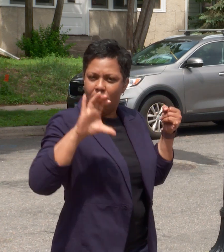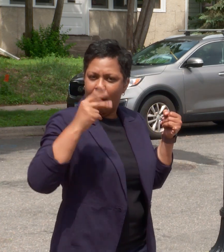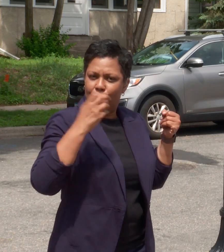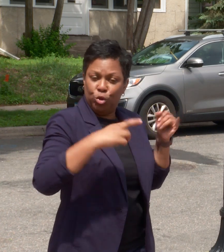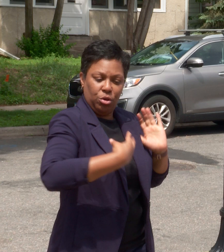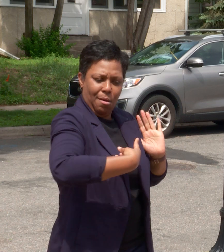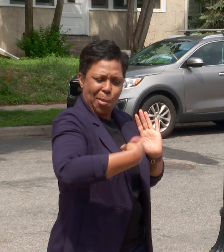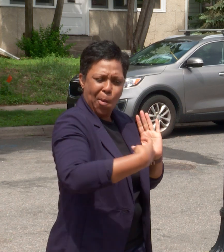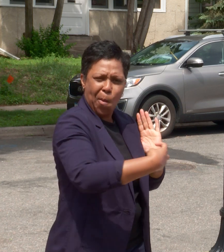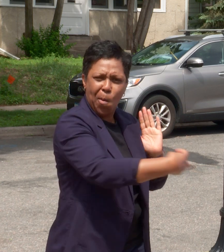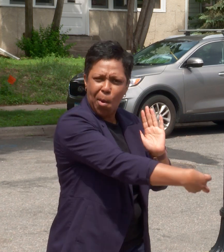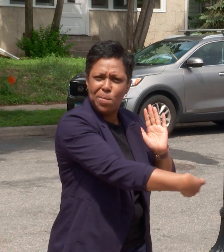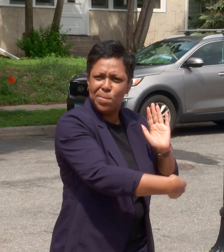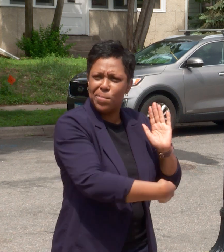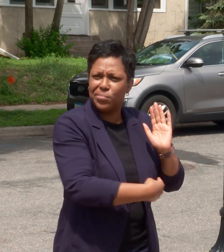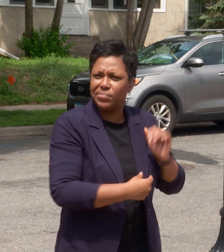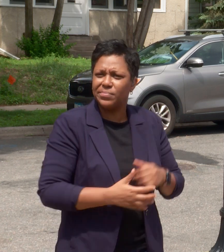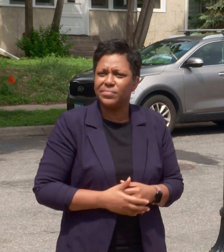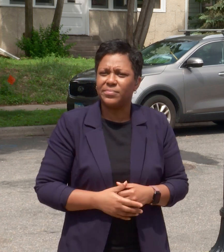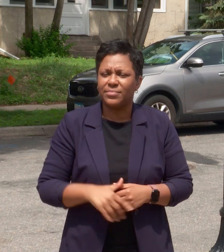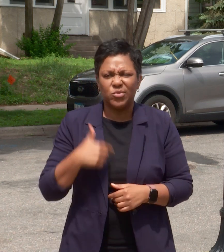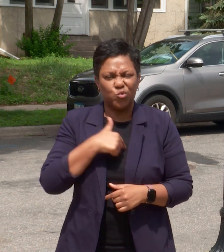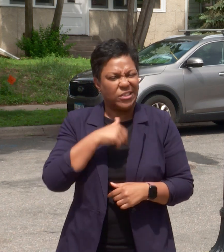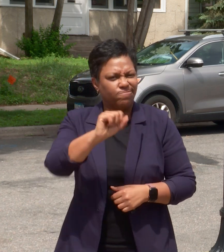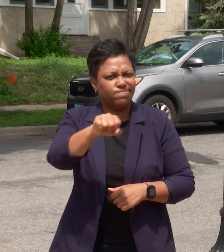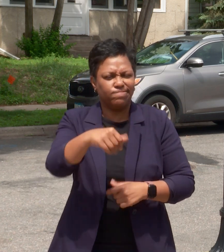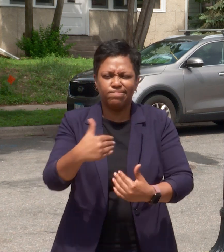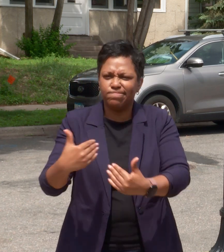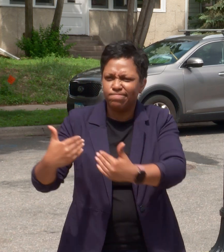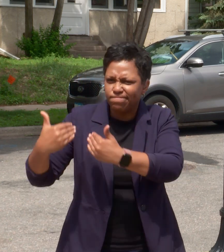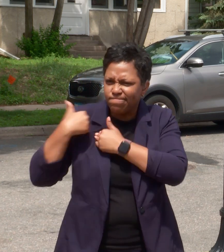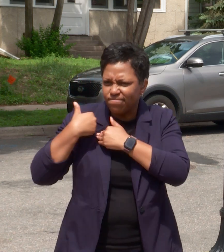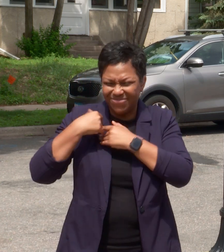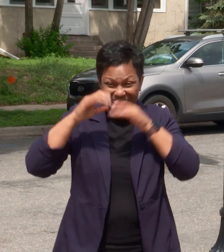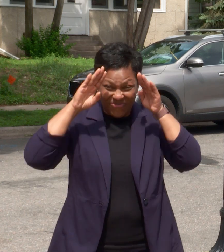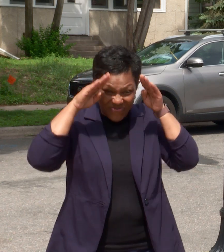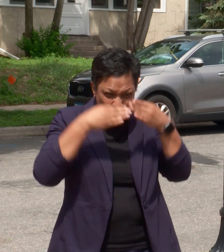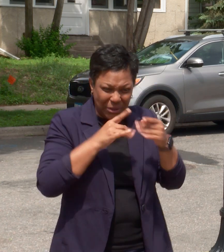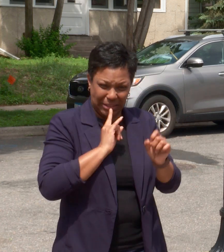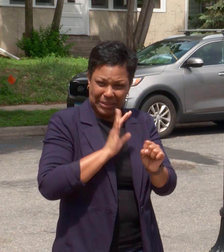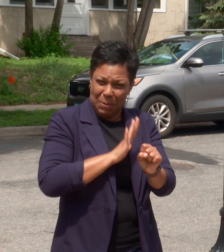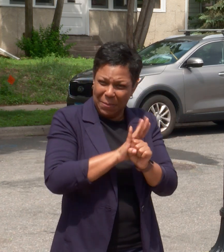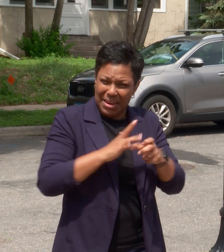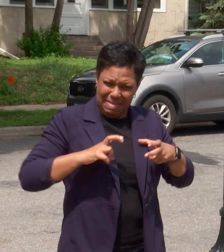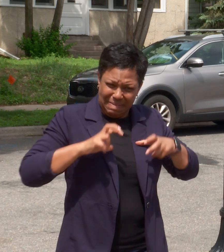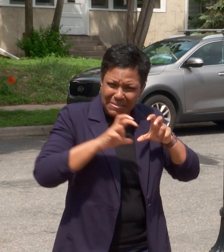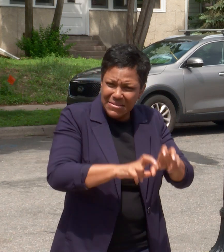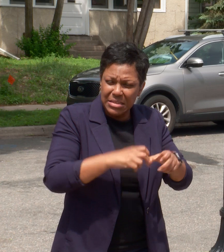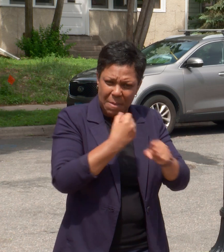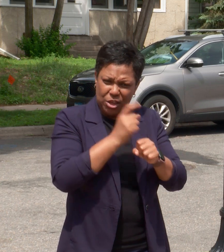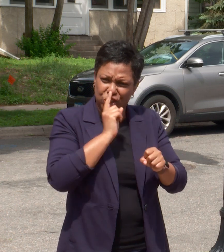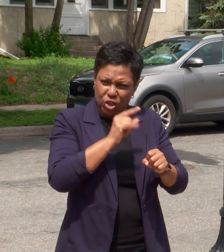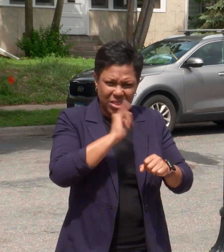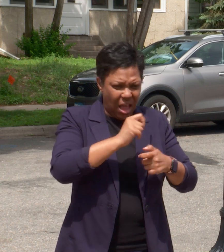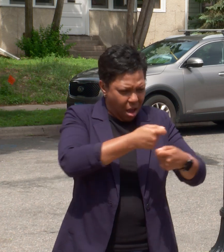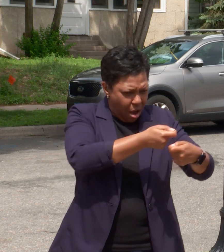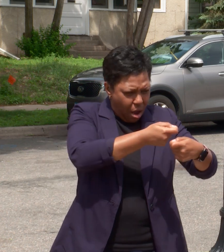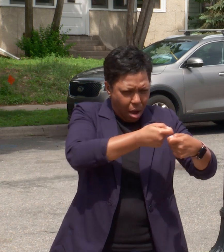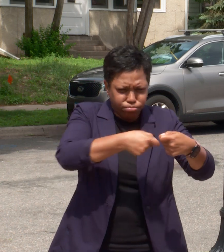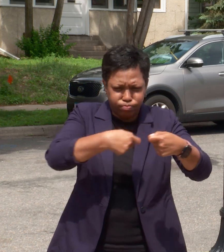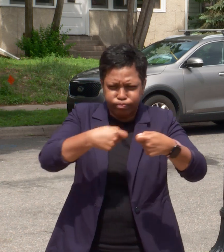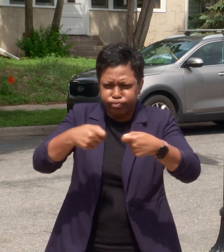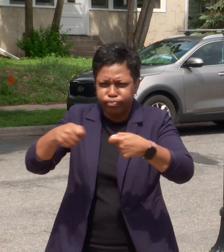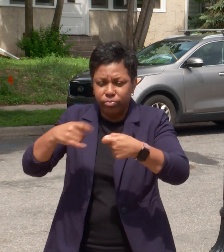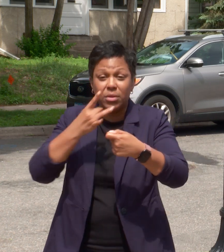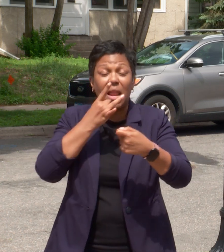to eliminate the backlog, get these street lights turned back on, and make sure that people feel both the reality and perception